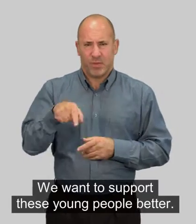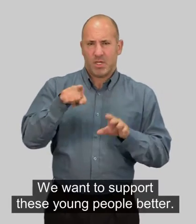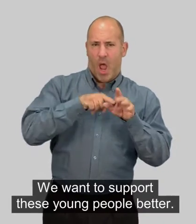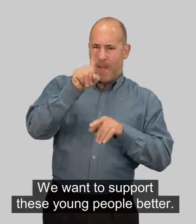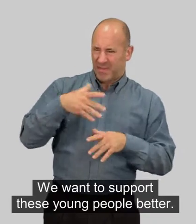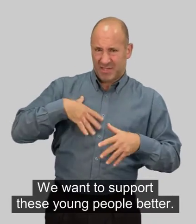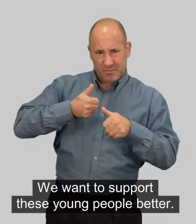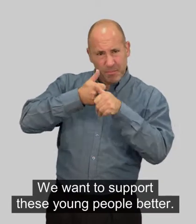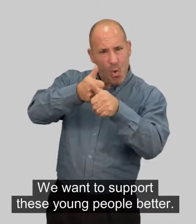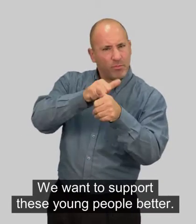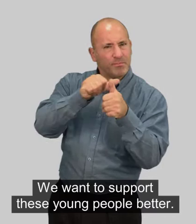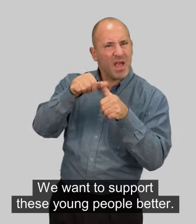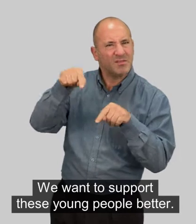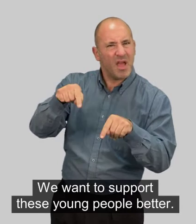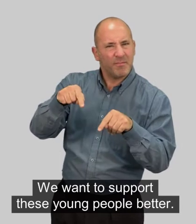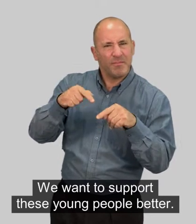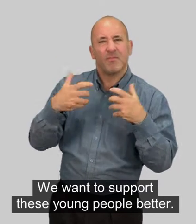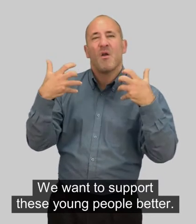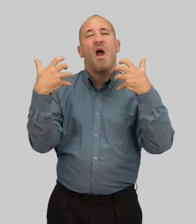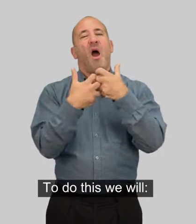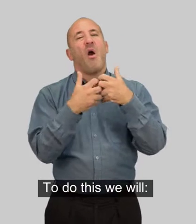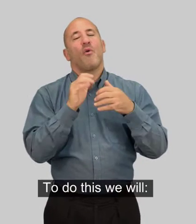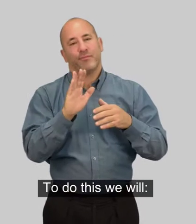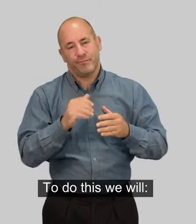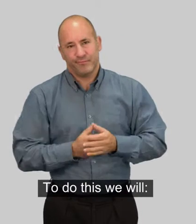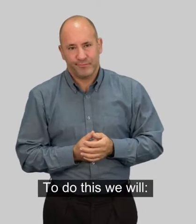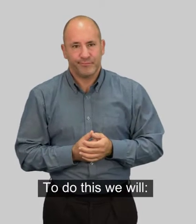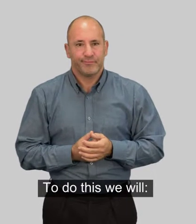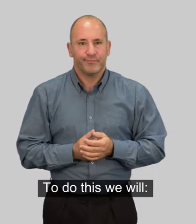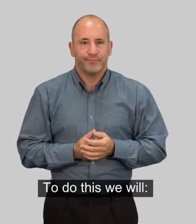We want to support these young people better. To do this, we will